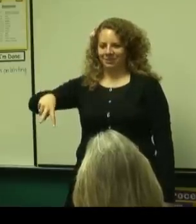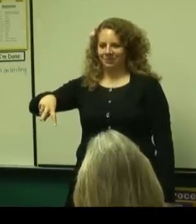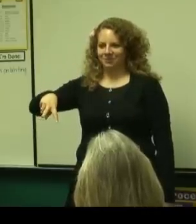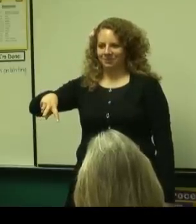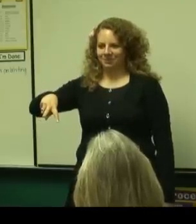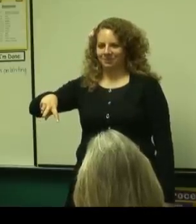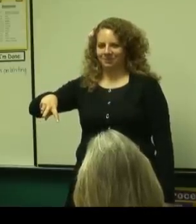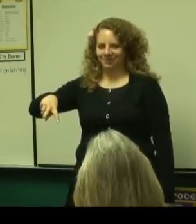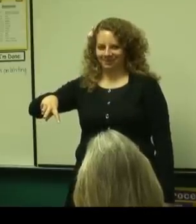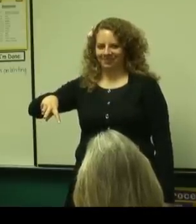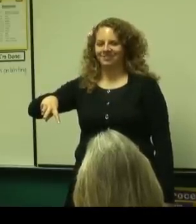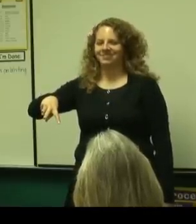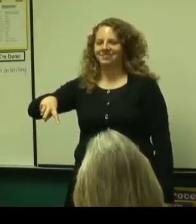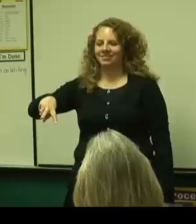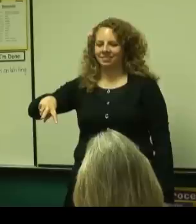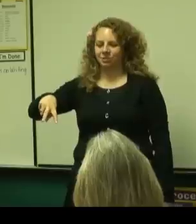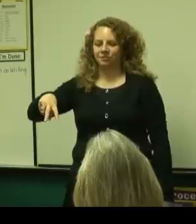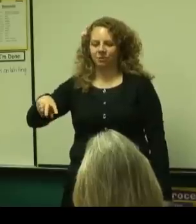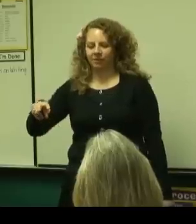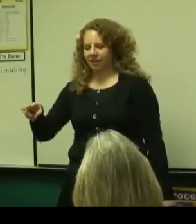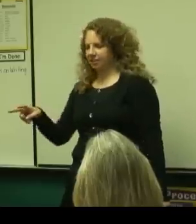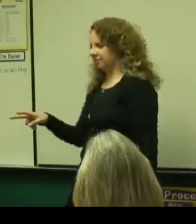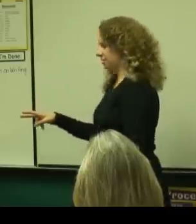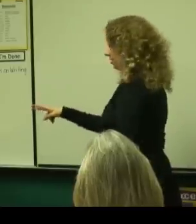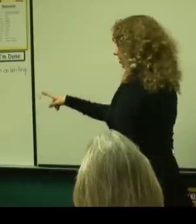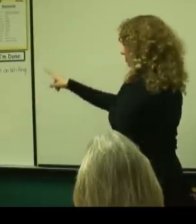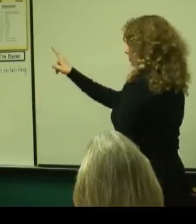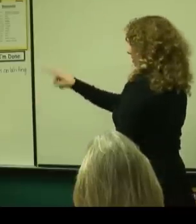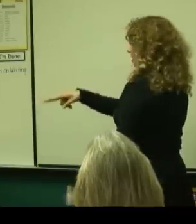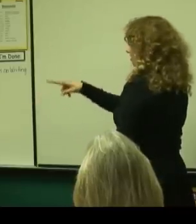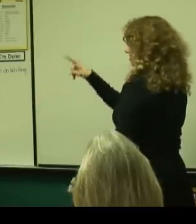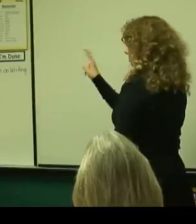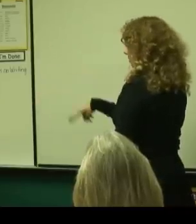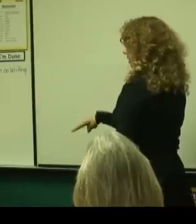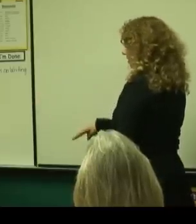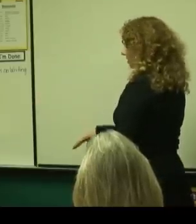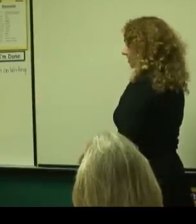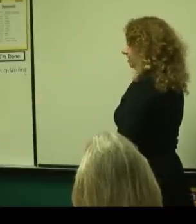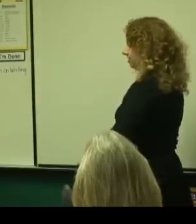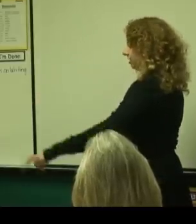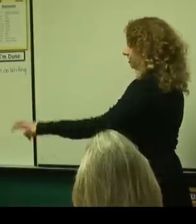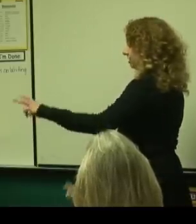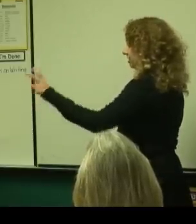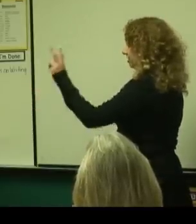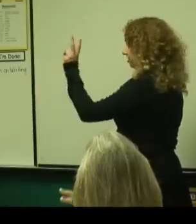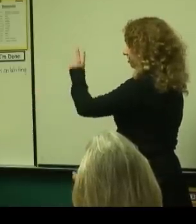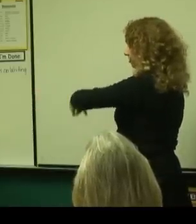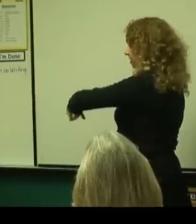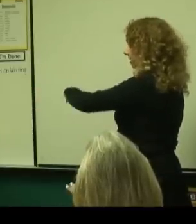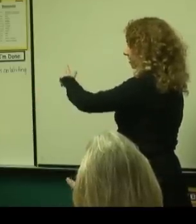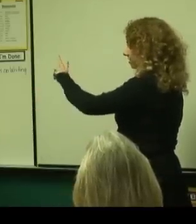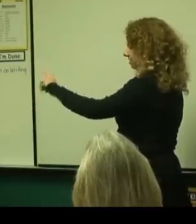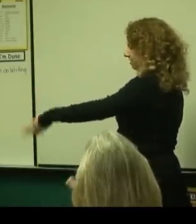22. So if you're right-handed, it's going to go from left to right. If you're left-handed, it'll go right to